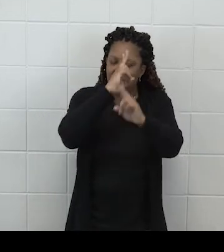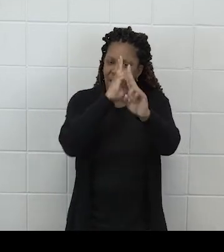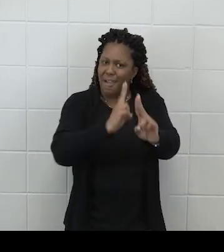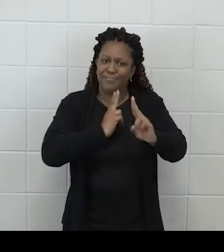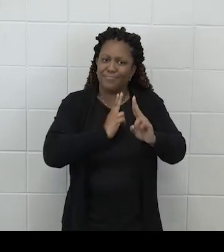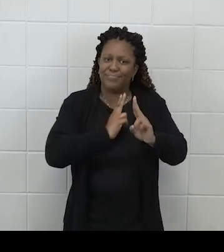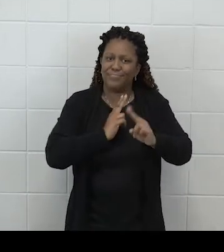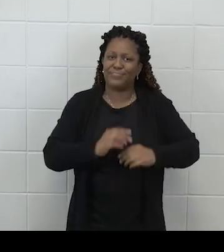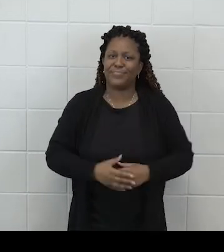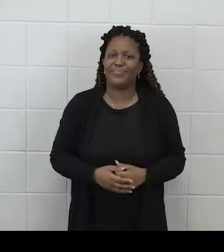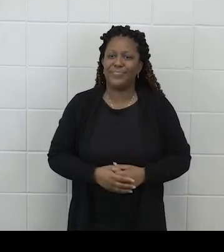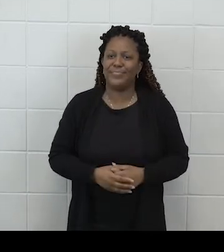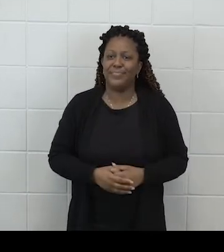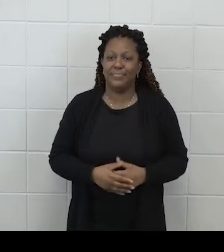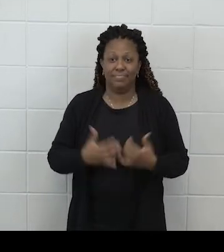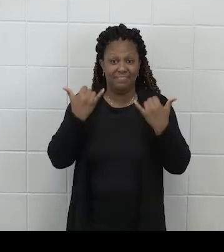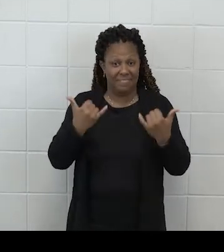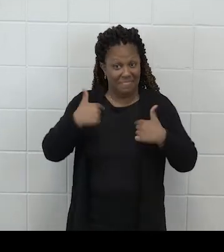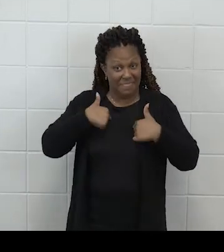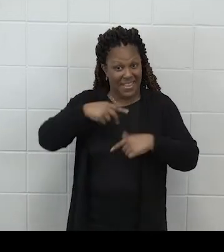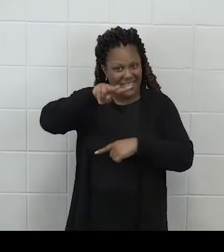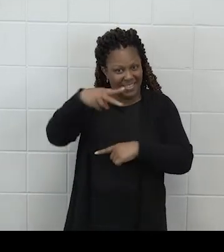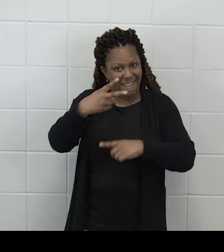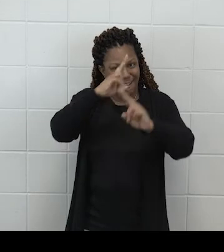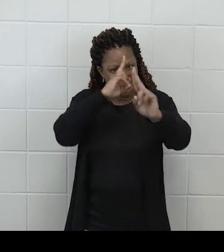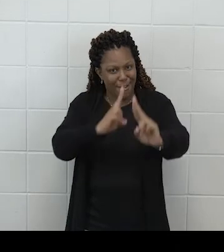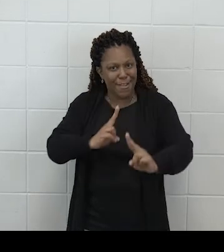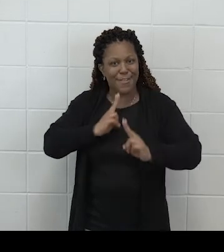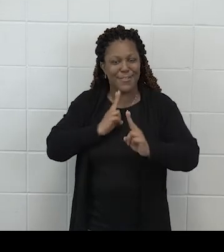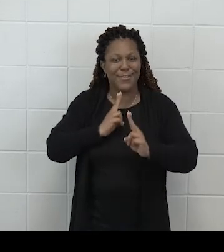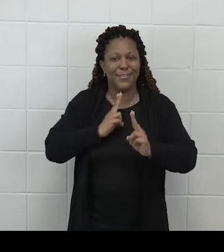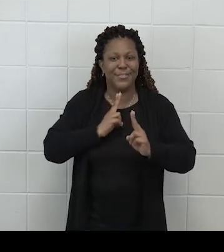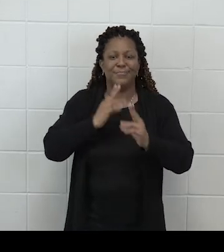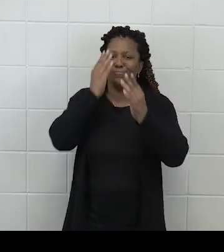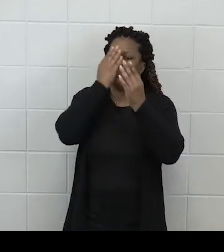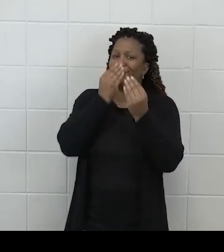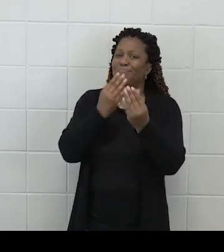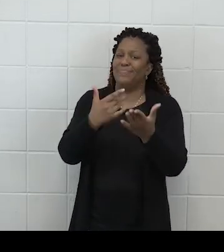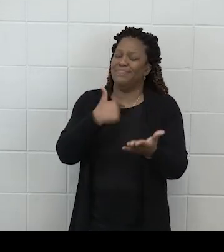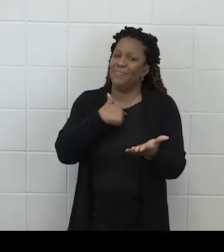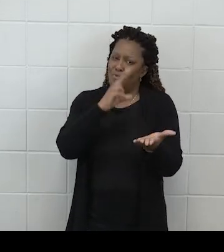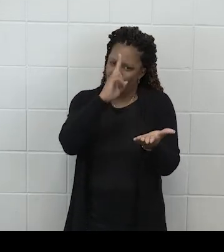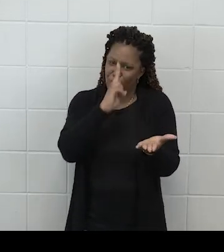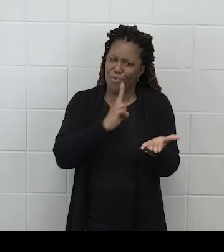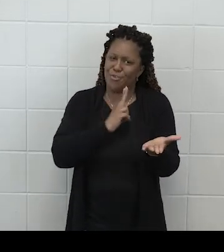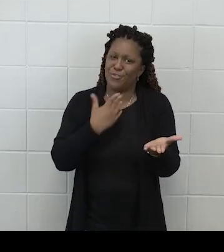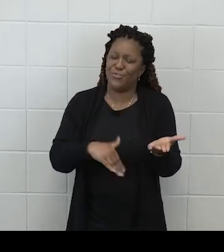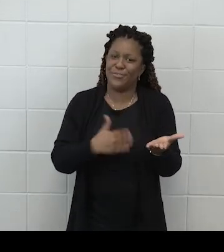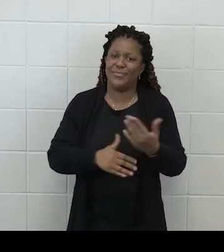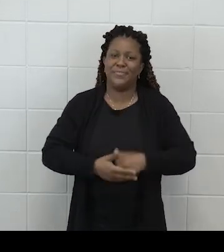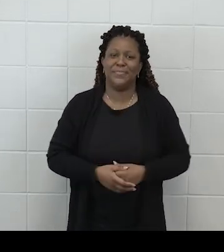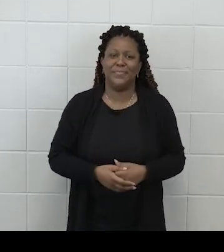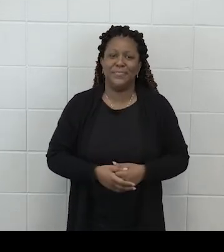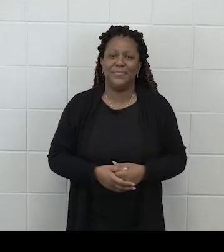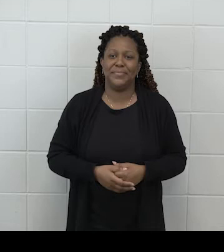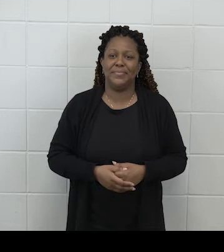honor. And since this is my second invitation from Bishop Ann, I am truly honored.